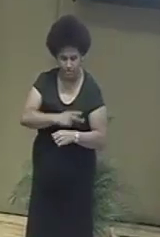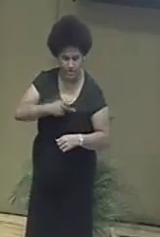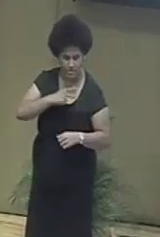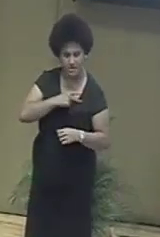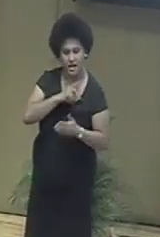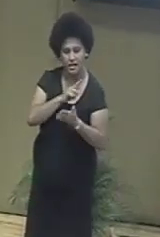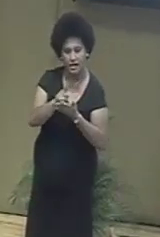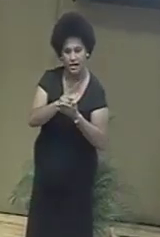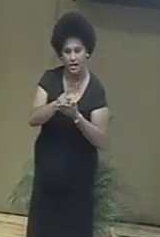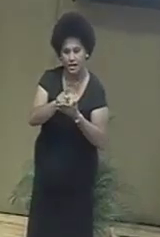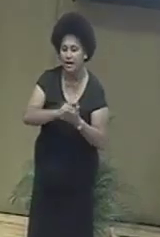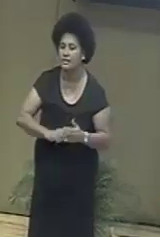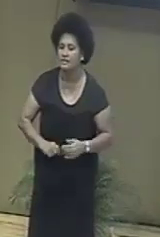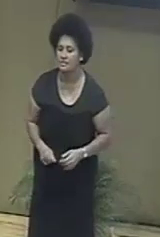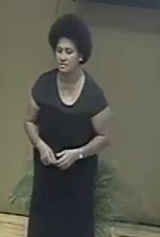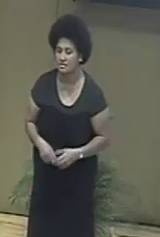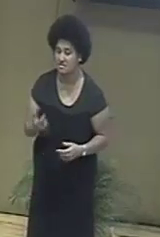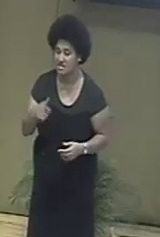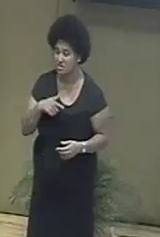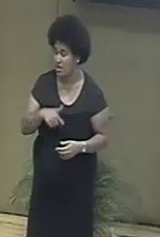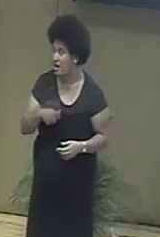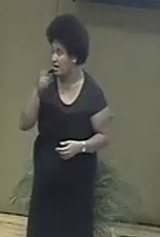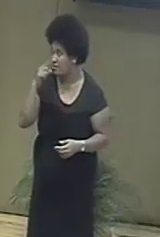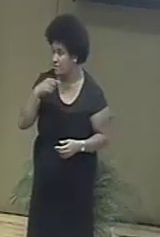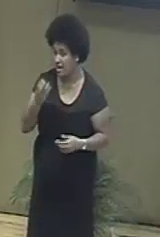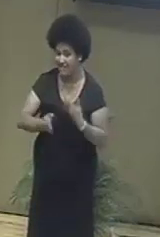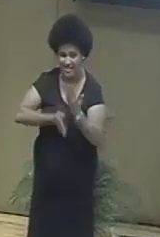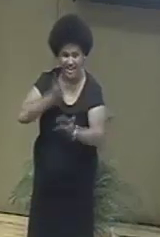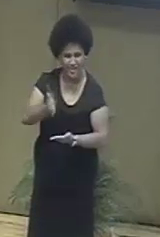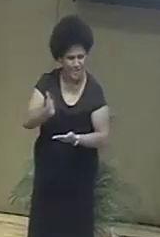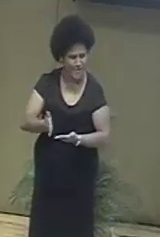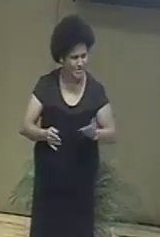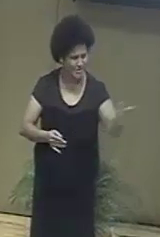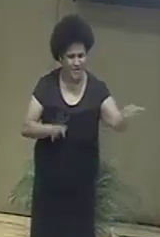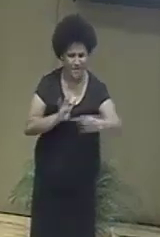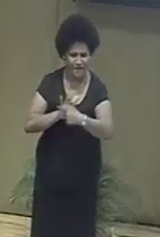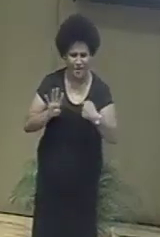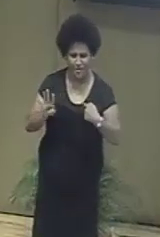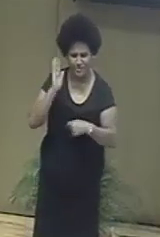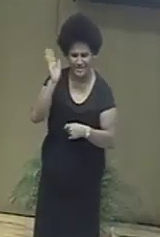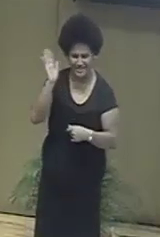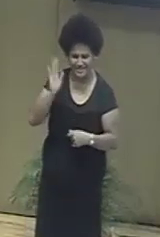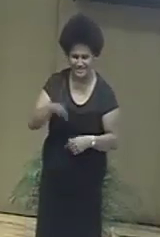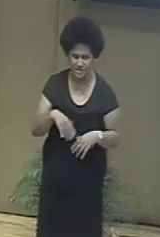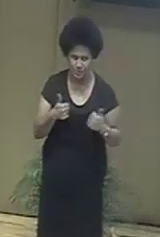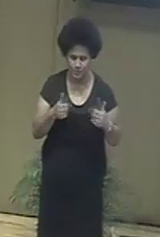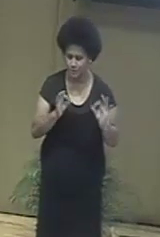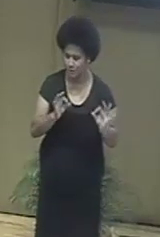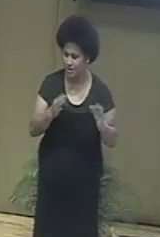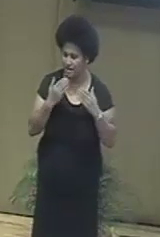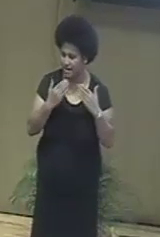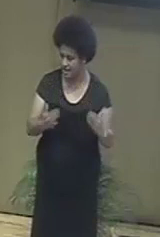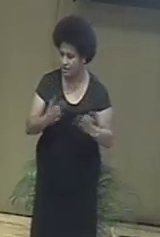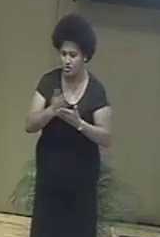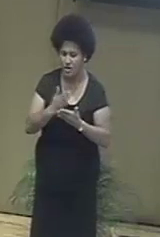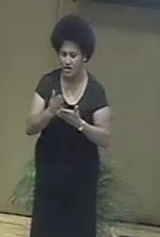forward. So it's no wonder these people got their awards for teaching in this place. So thank you so